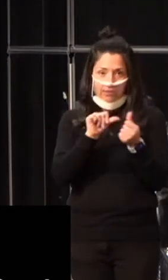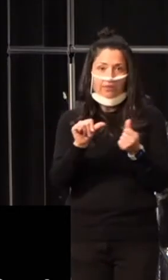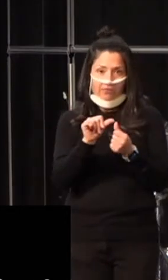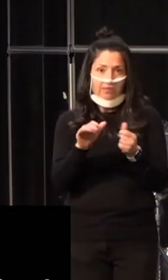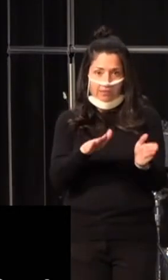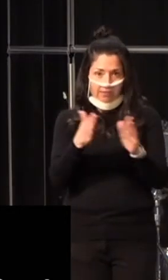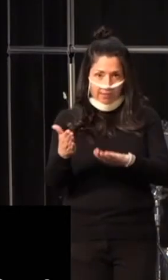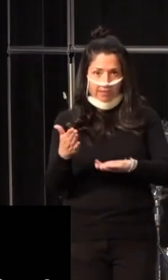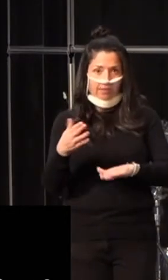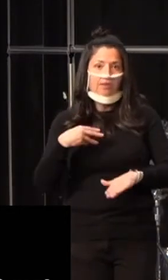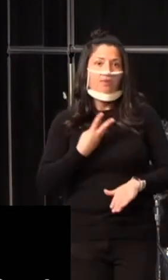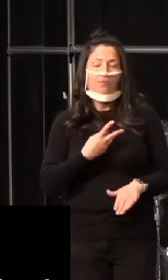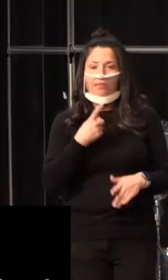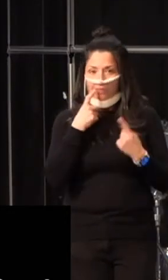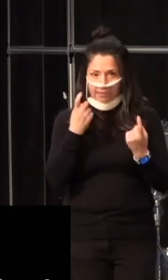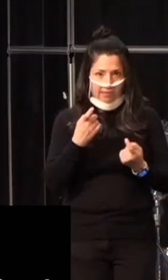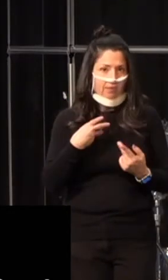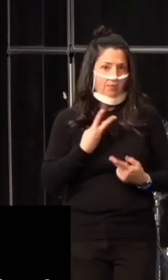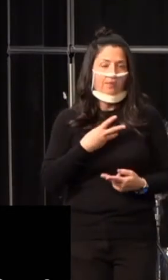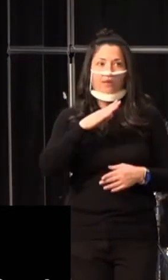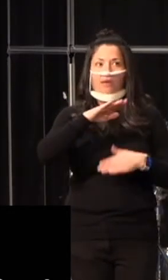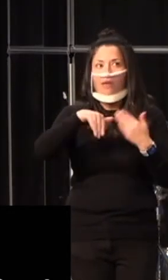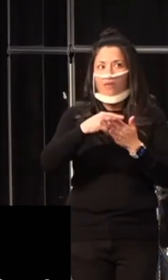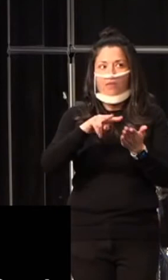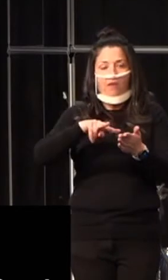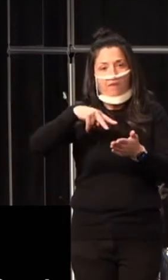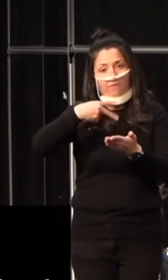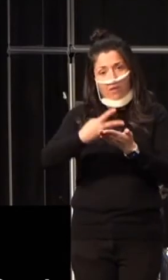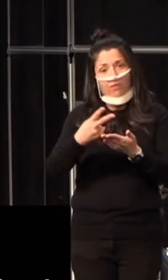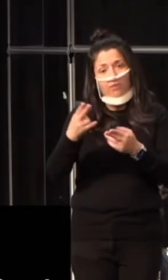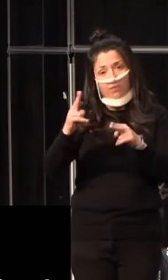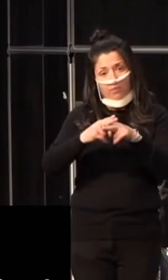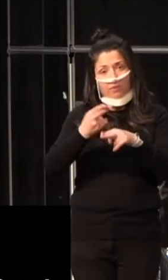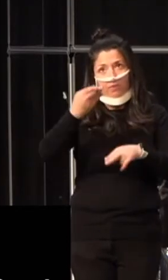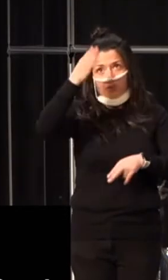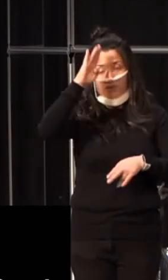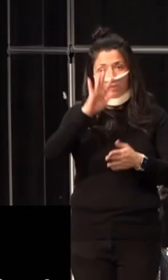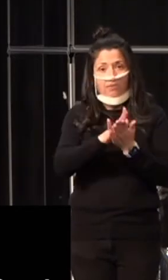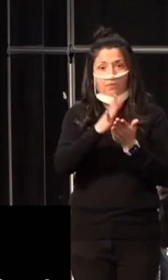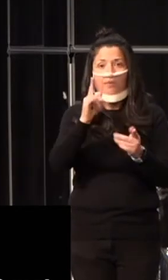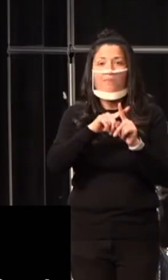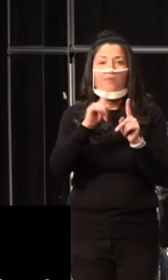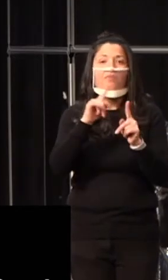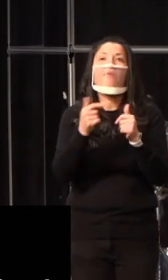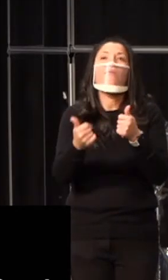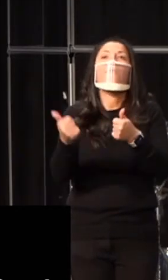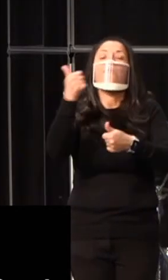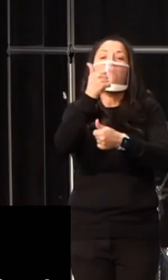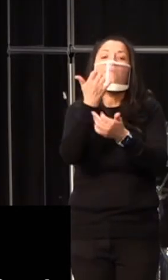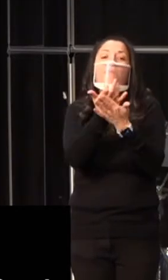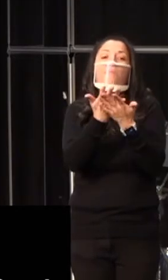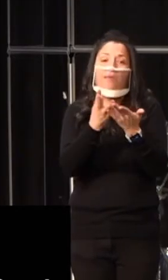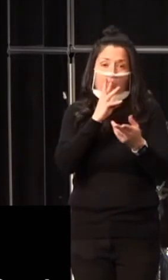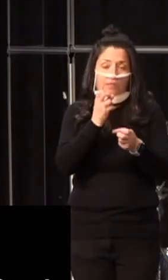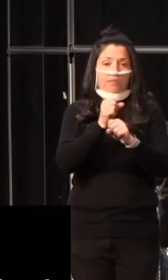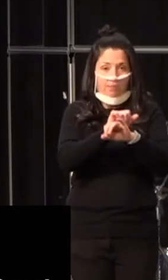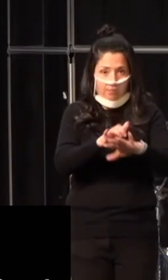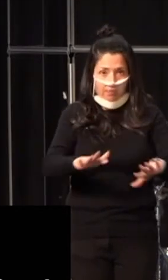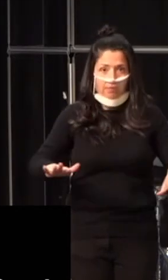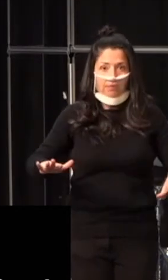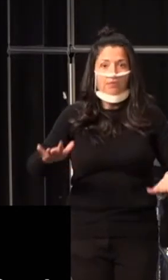glory. We can't save ourselves. Yet the ultimate blood was shed. Jesus Christ, his life, death, and